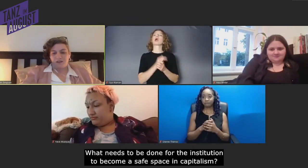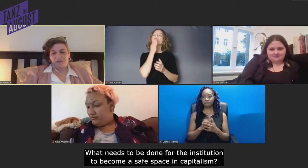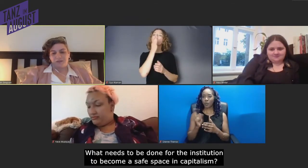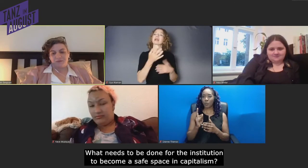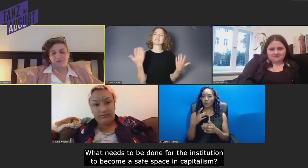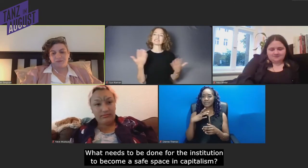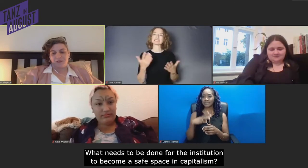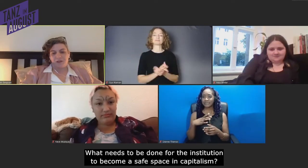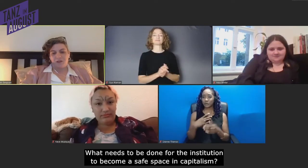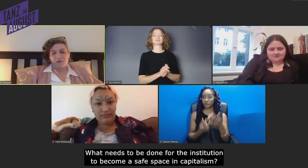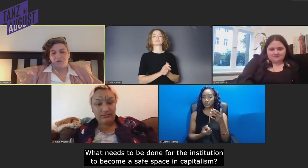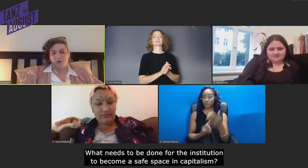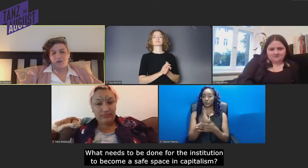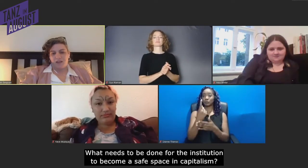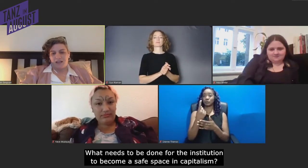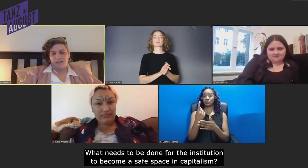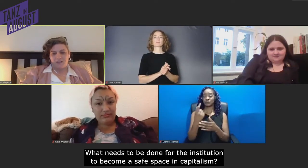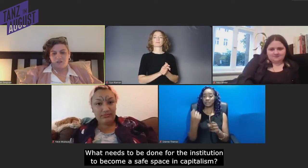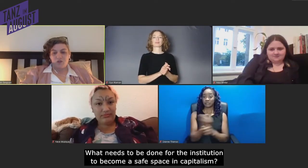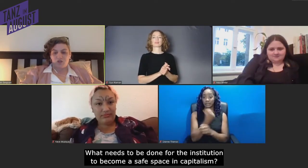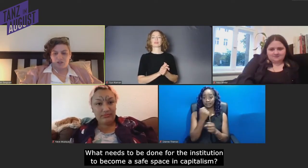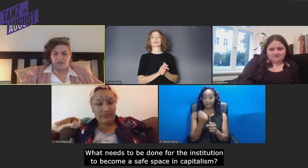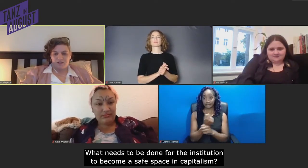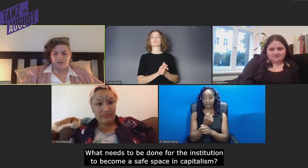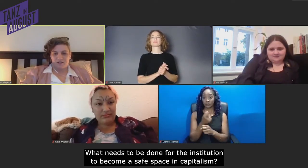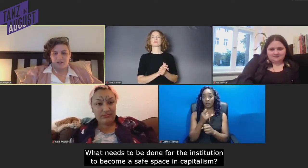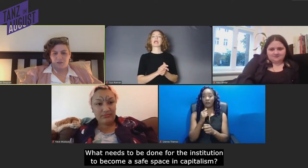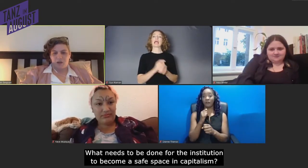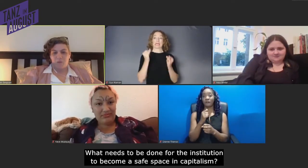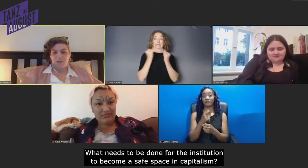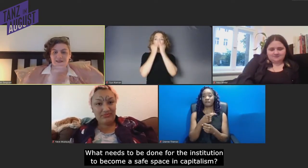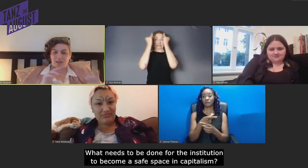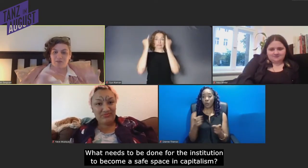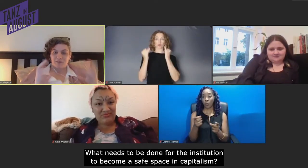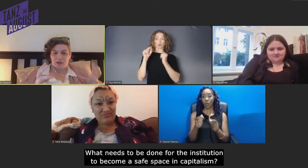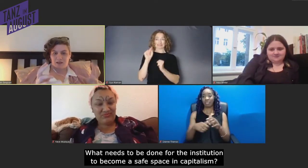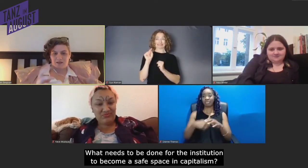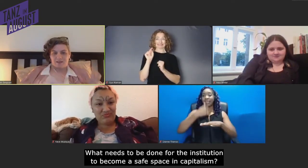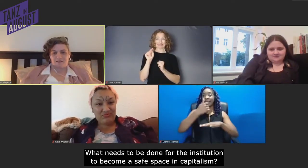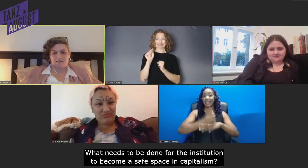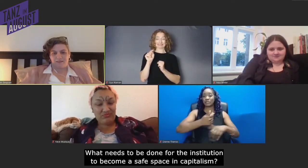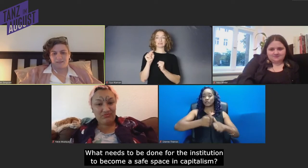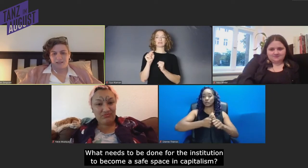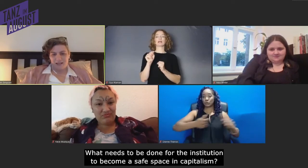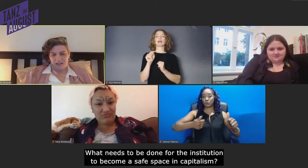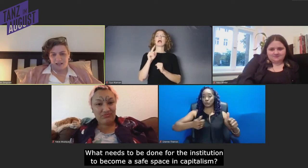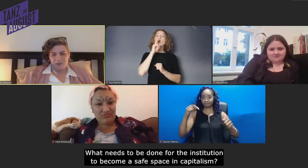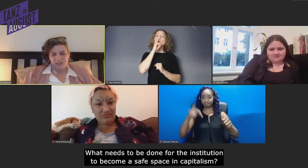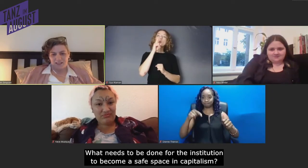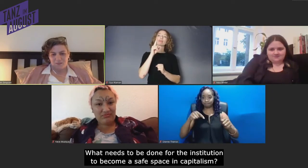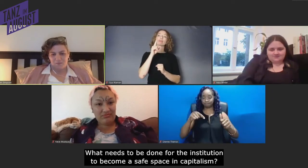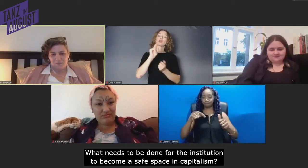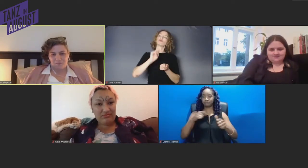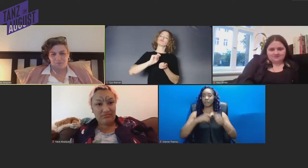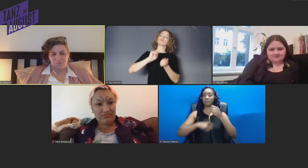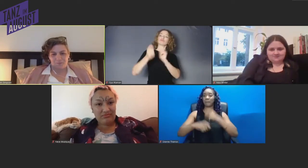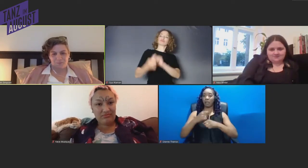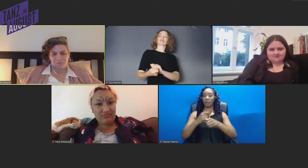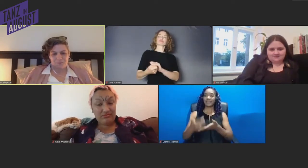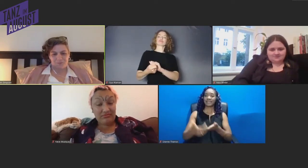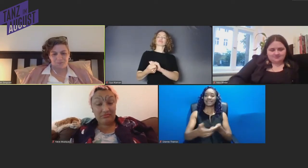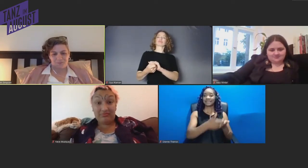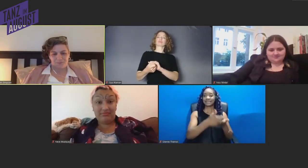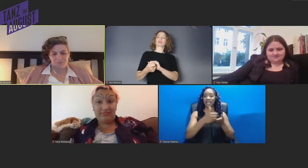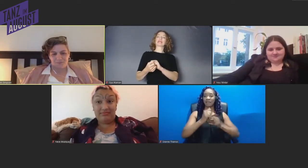done for the institution to become a safe space in capitalism?